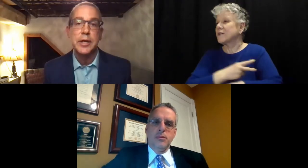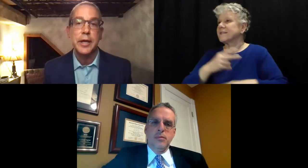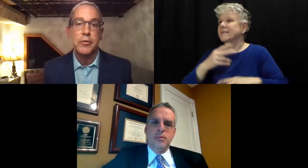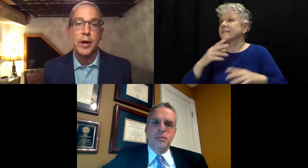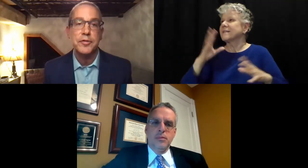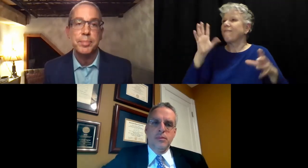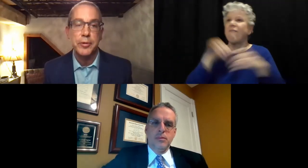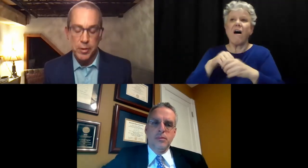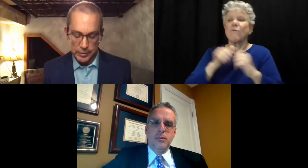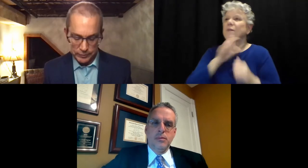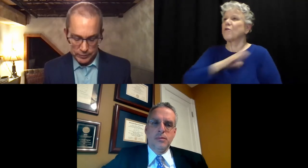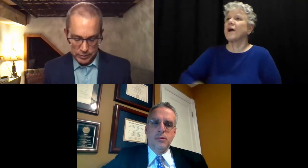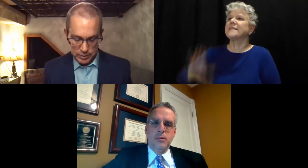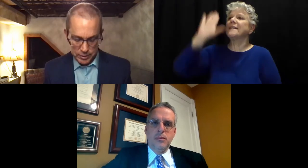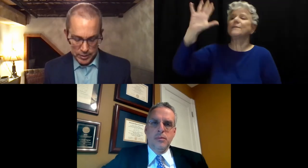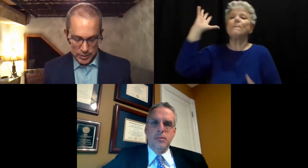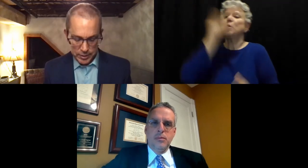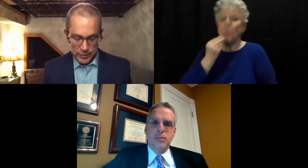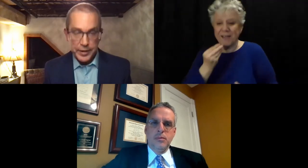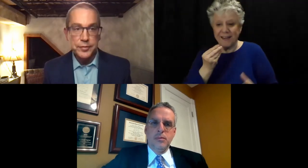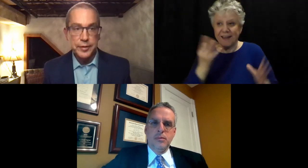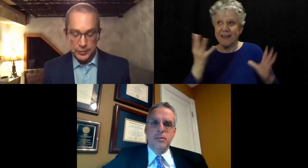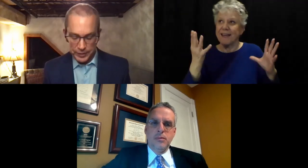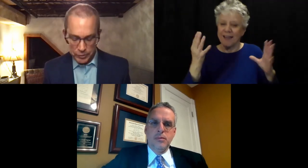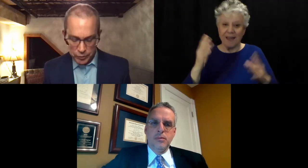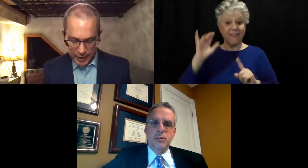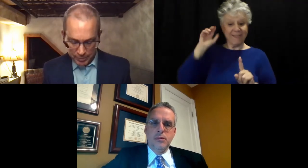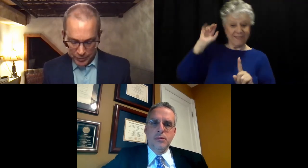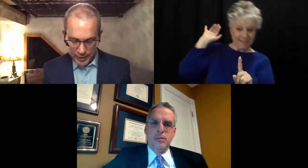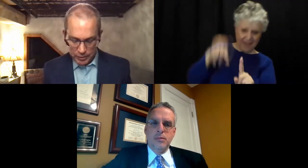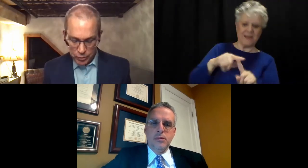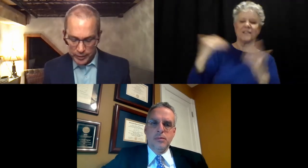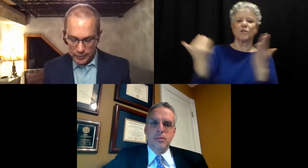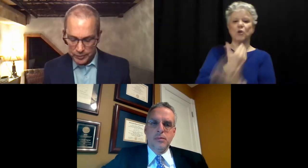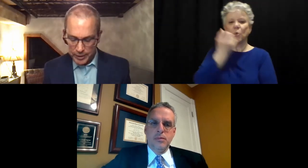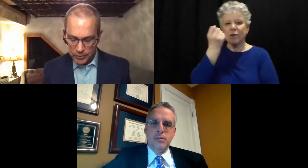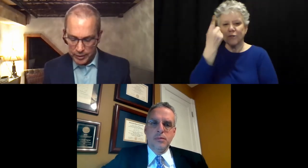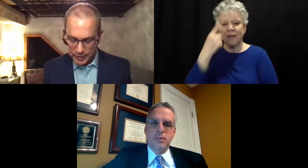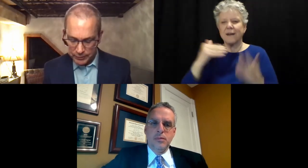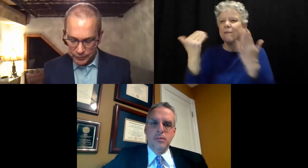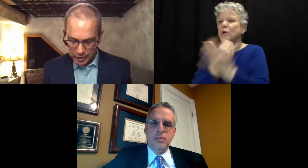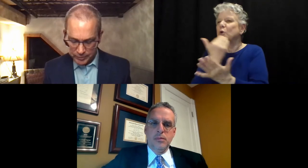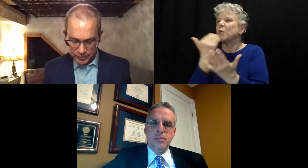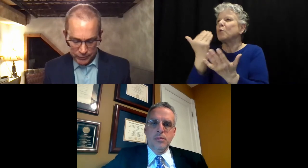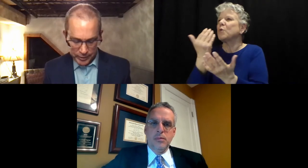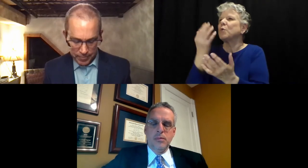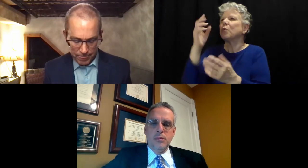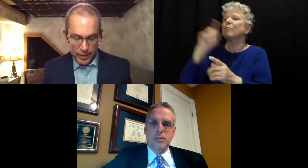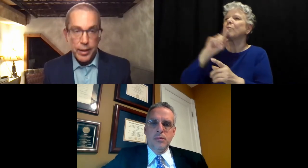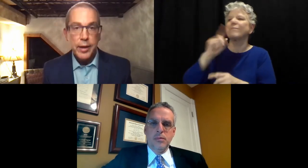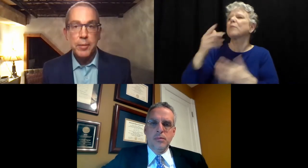participation in Christ's beauty marks. This is the new depth and new realism that Christ gives to human